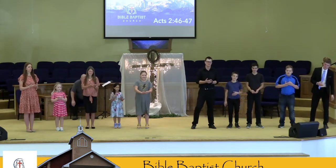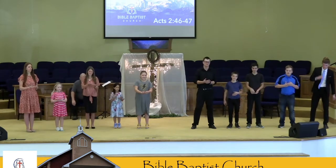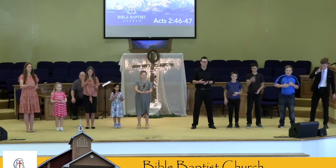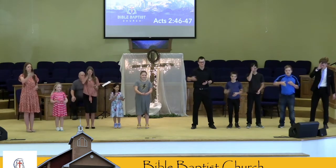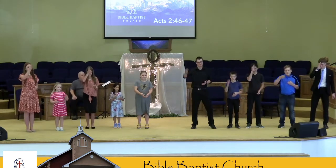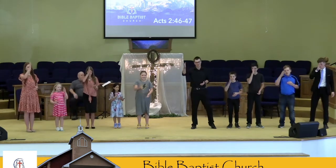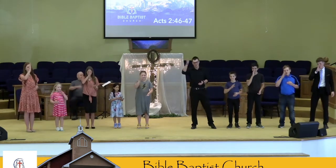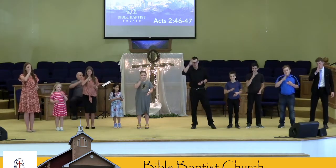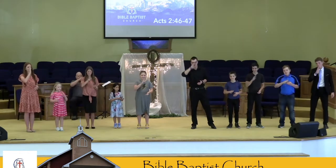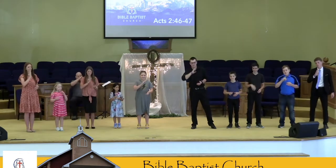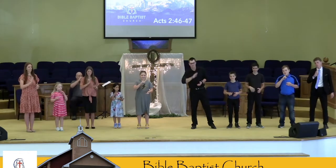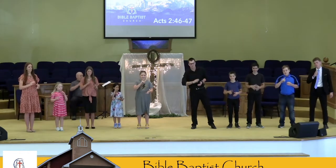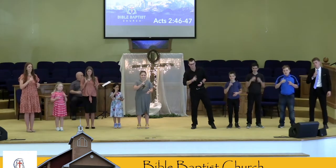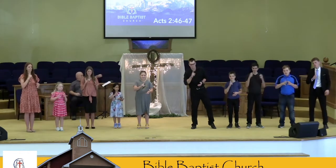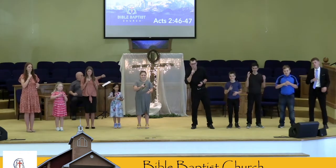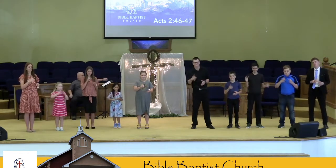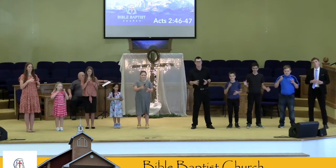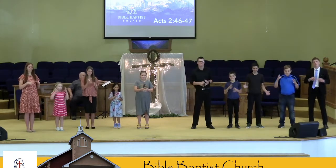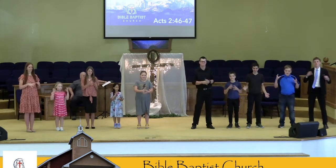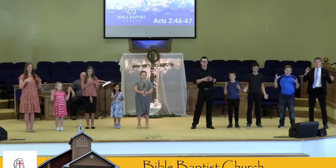good. Amen. God is so